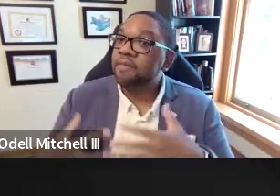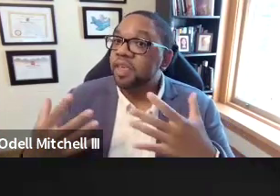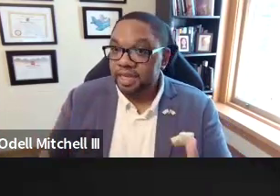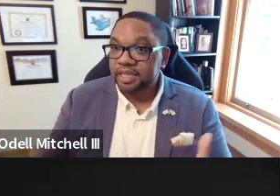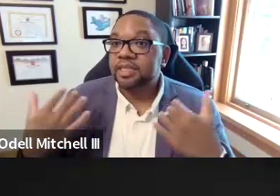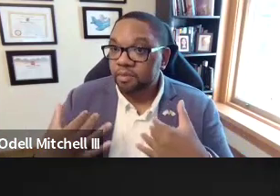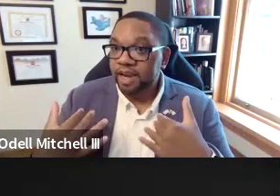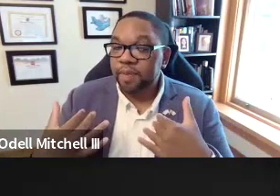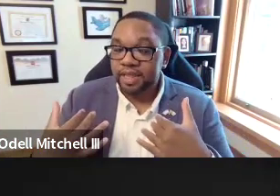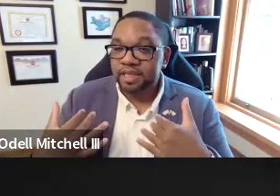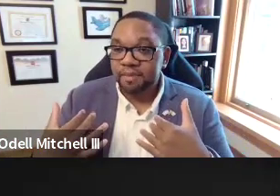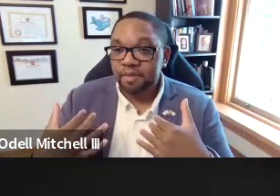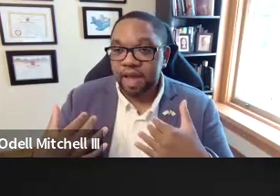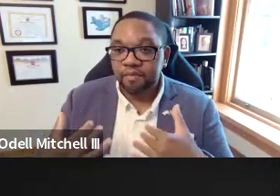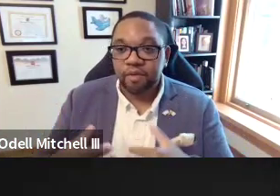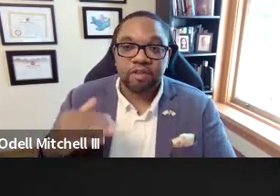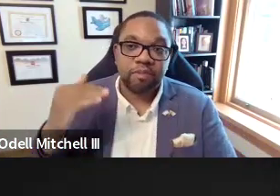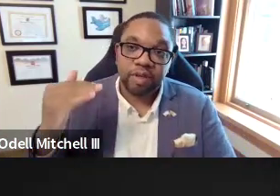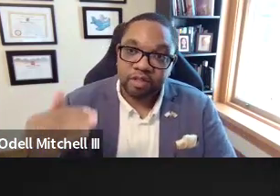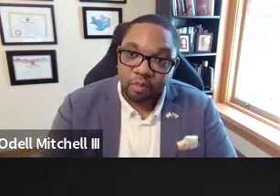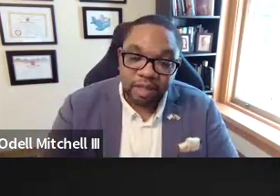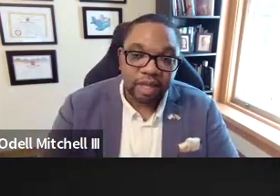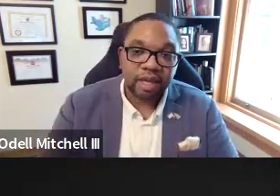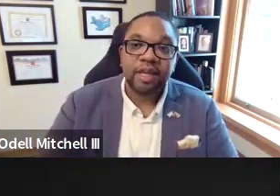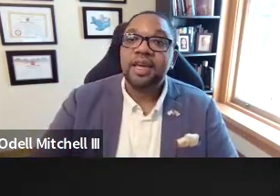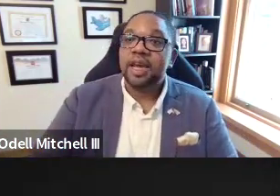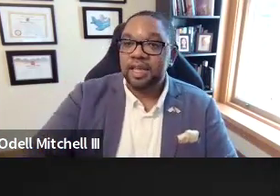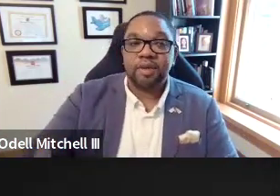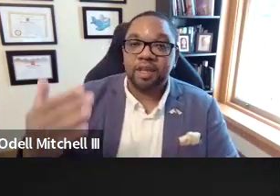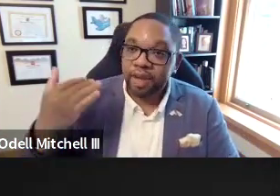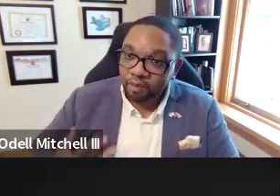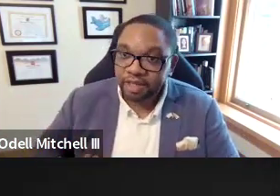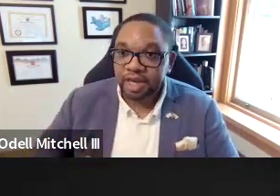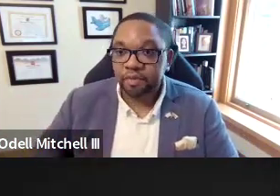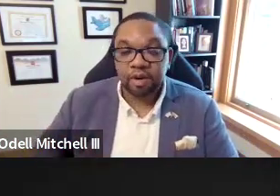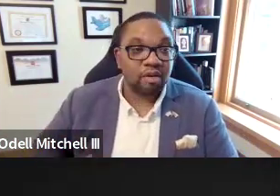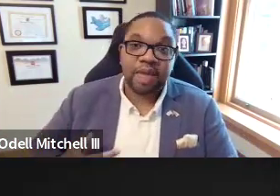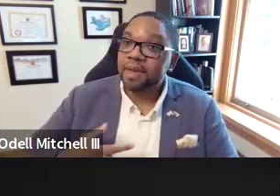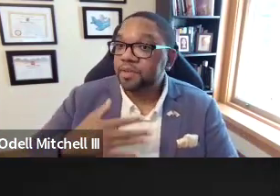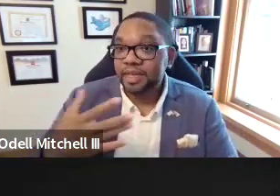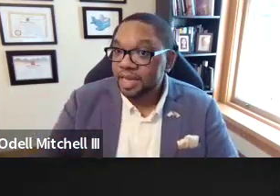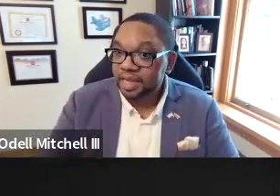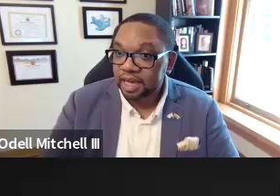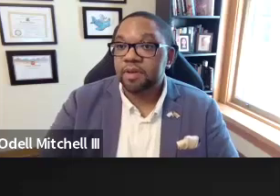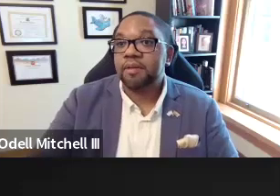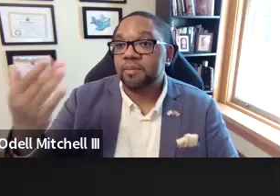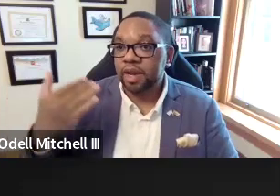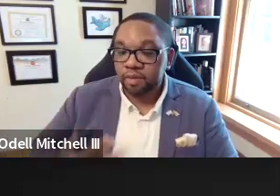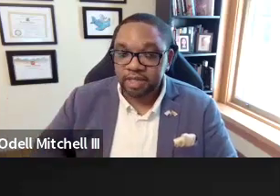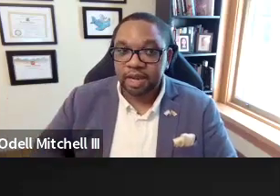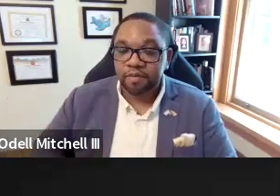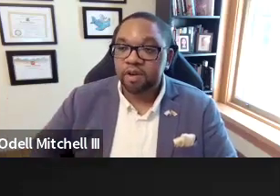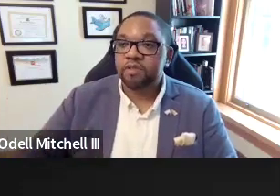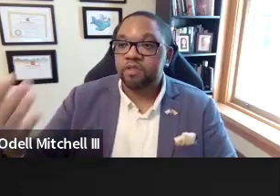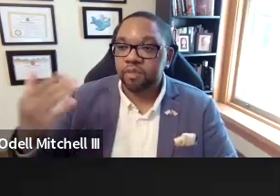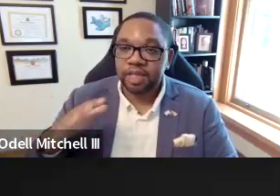then this is the rate of pay that's coming back for it. So I'm doing this one thing and then I'm getting paid one time for it. Or maybe I'm doing 10 things, but I'm getting paid